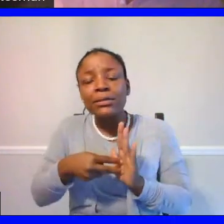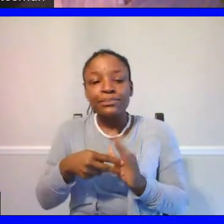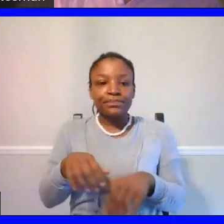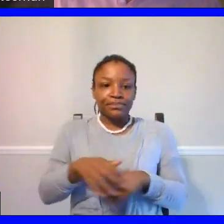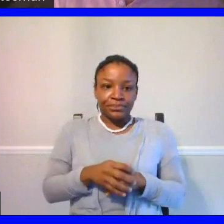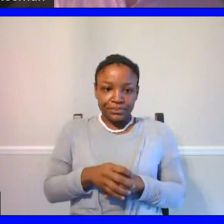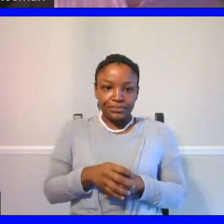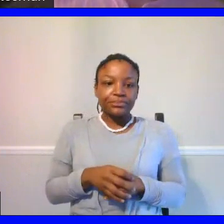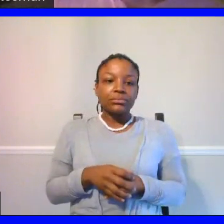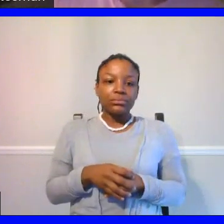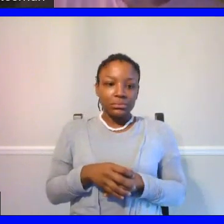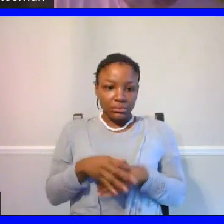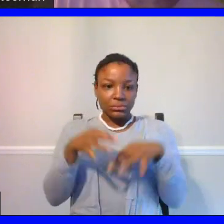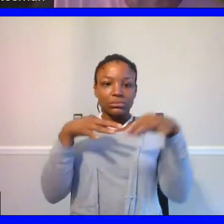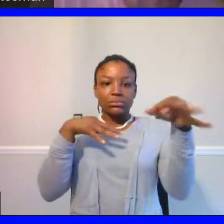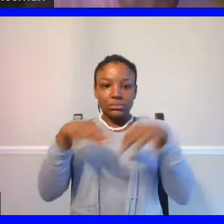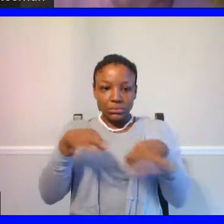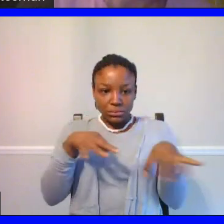right? Because